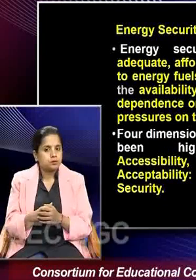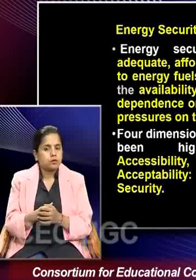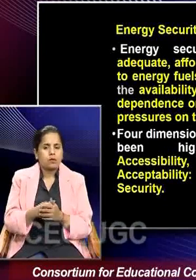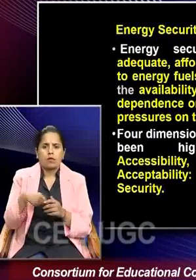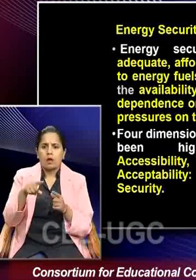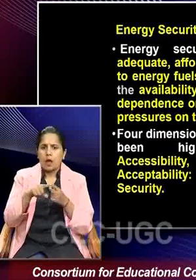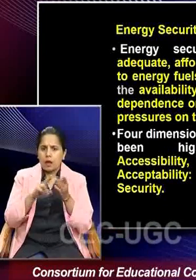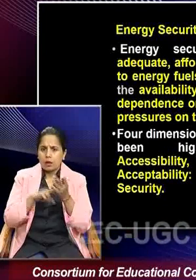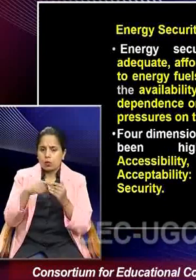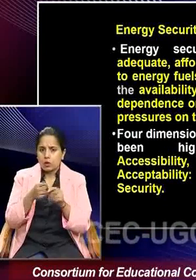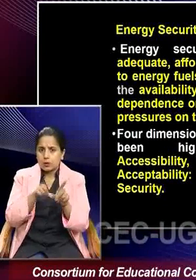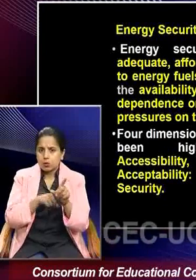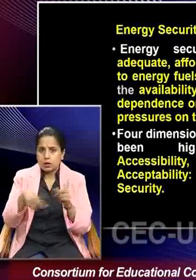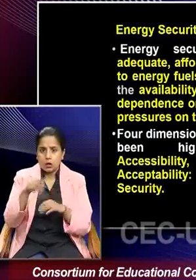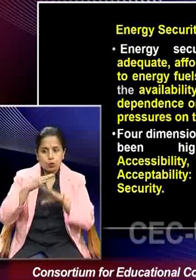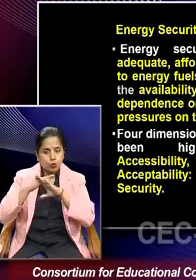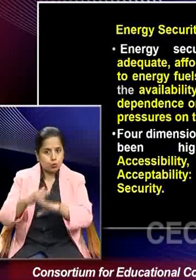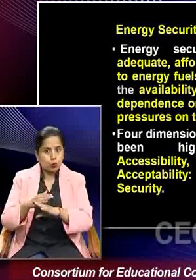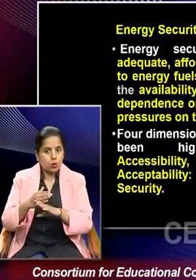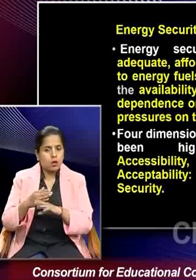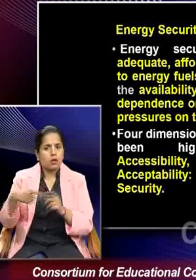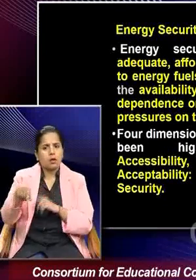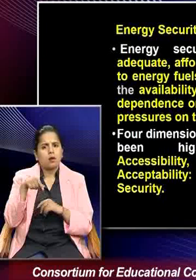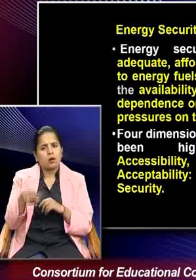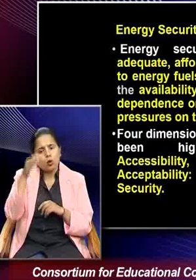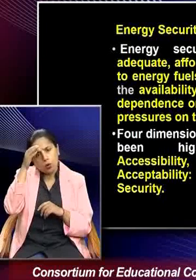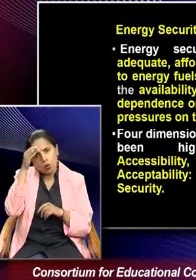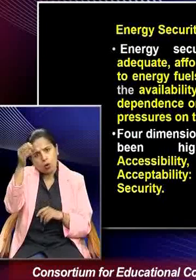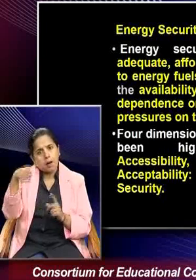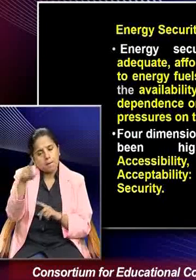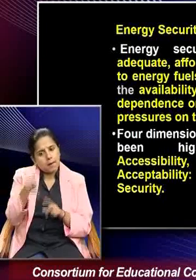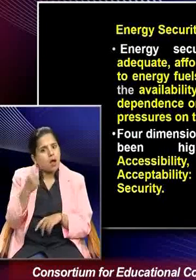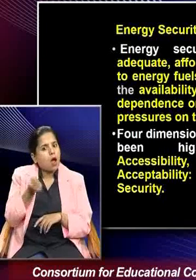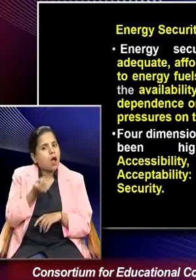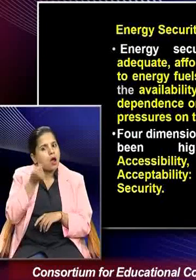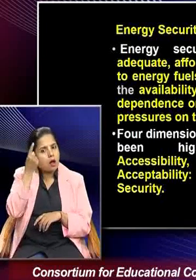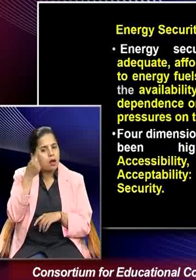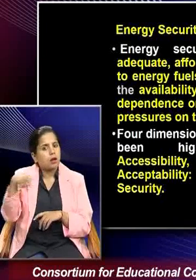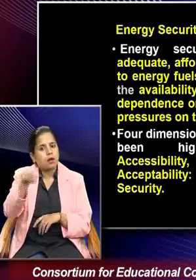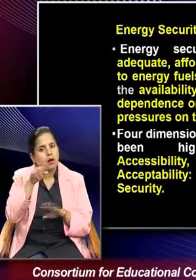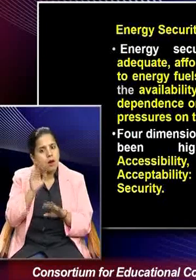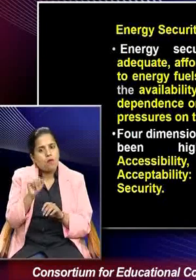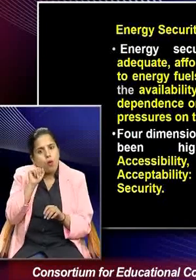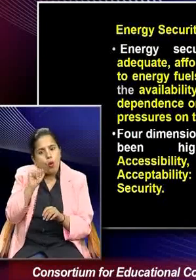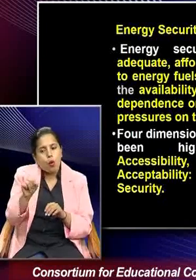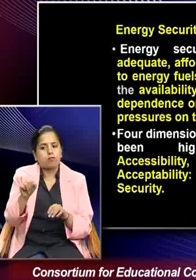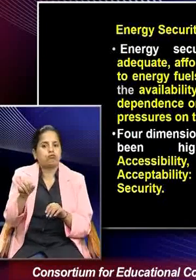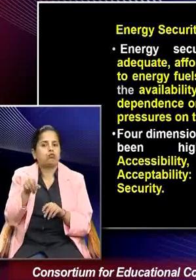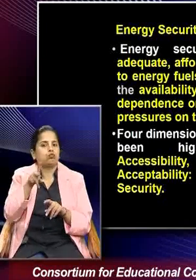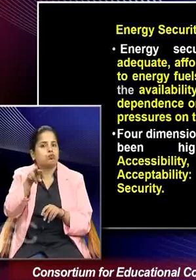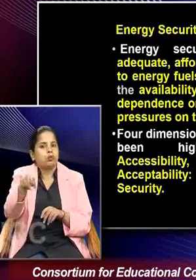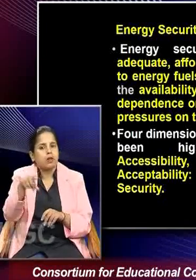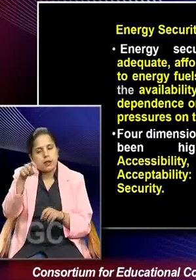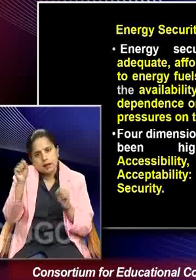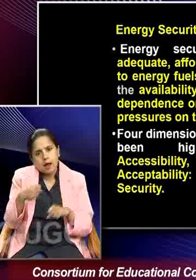Energy security is a concept one should understand, which has a dimension which can